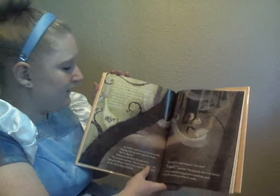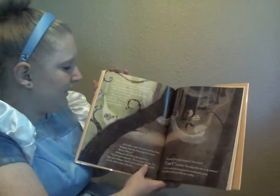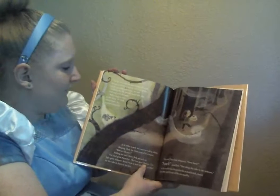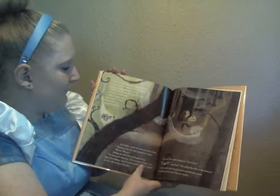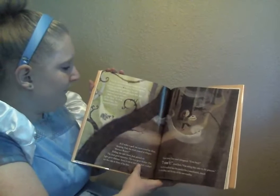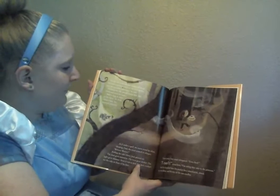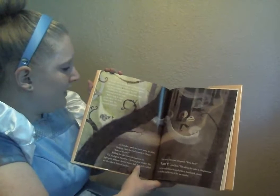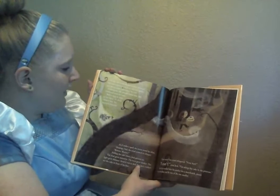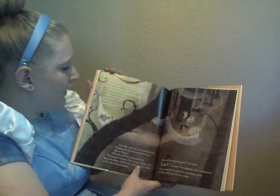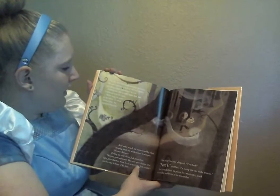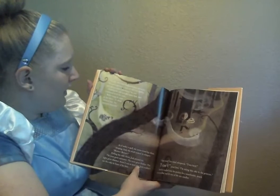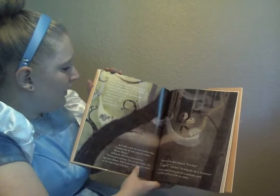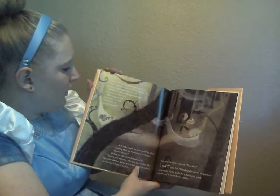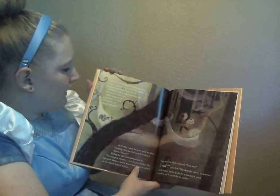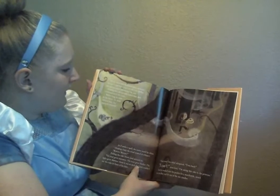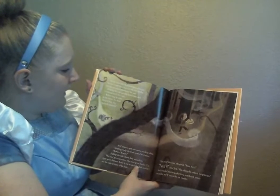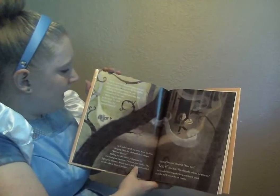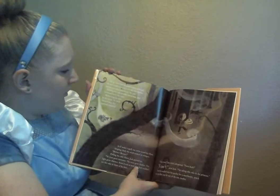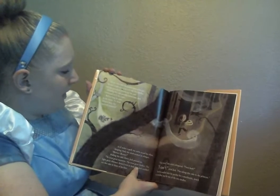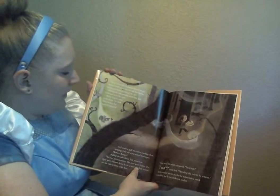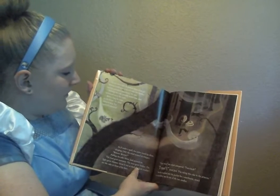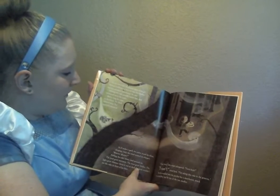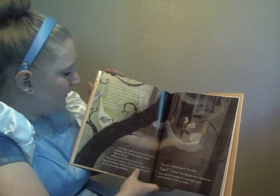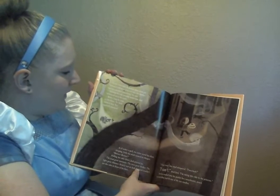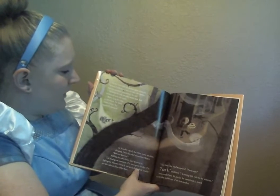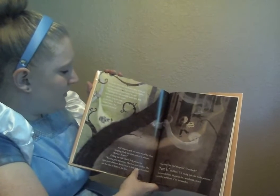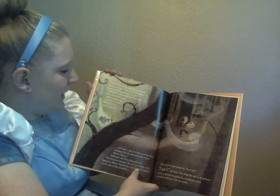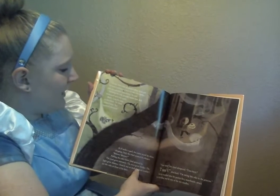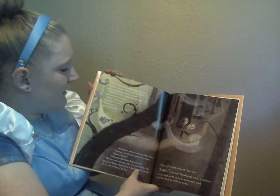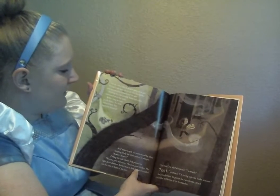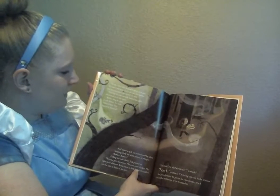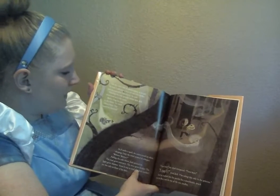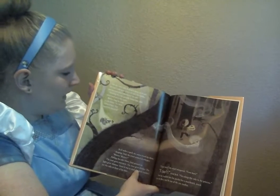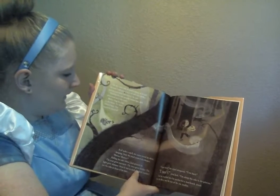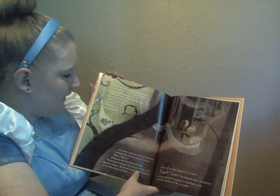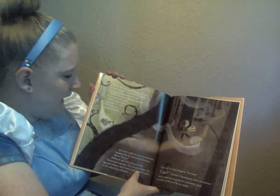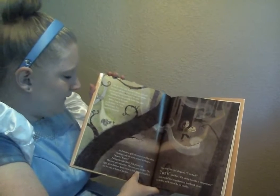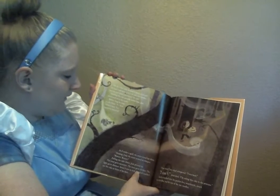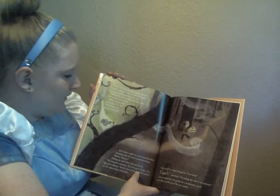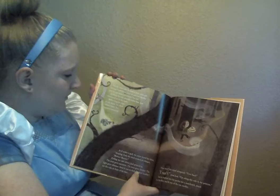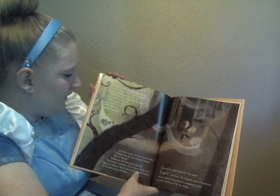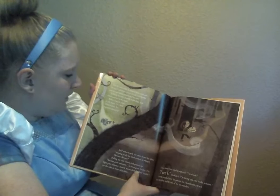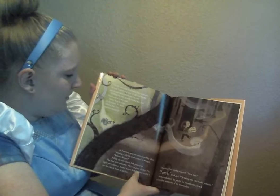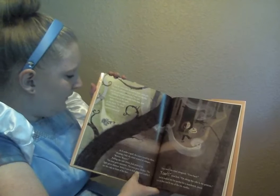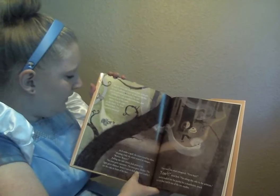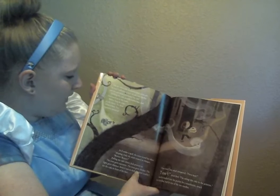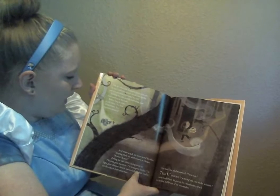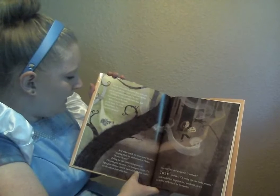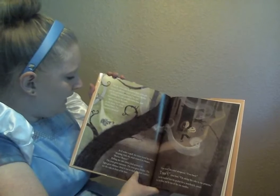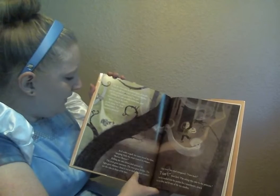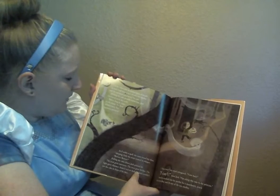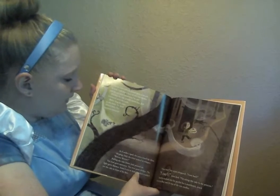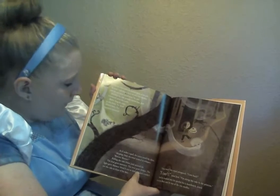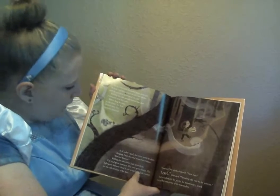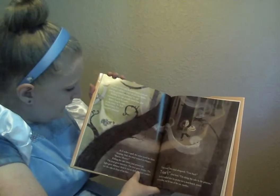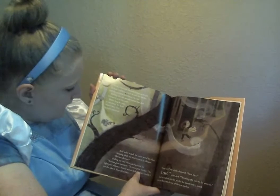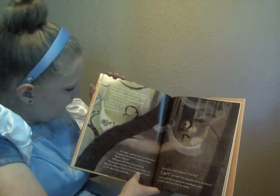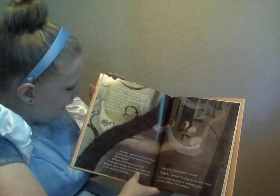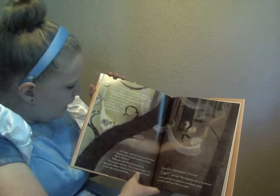said. Holding the cake proudly before him, Jack continued on to the castle. Before long, he came to the forest.